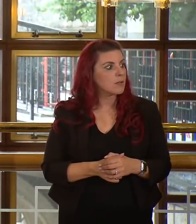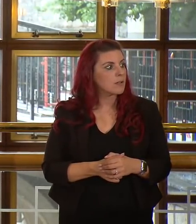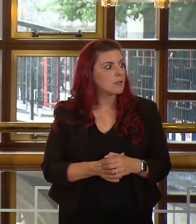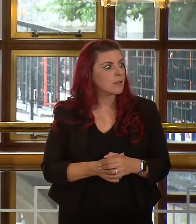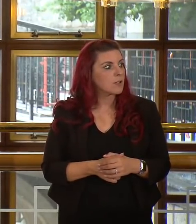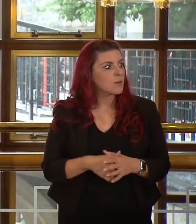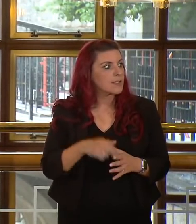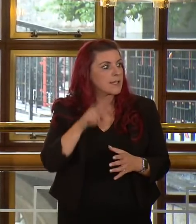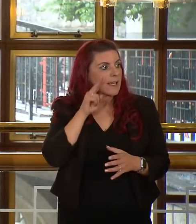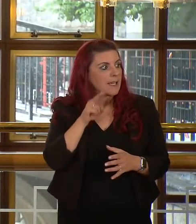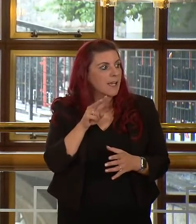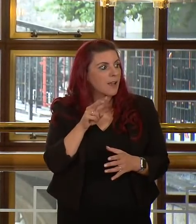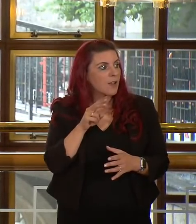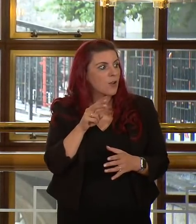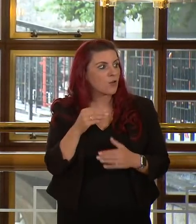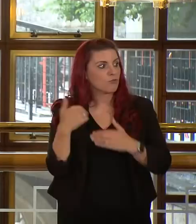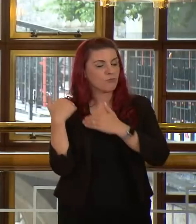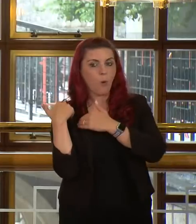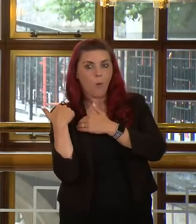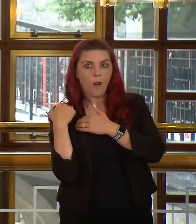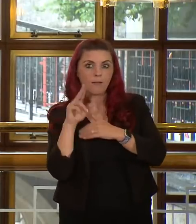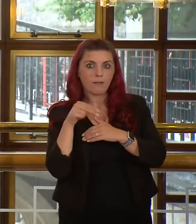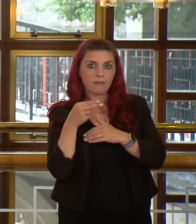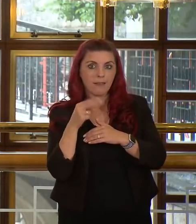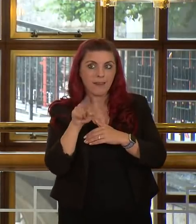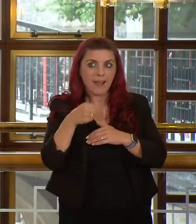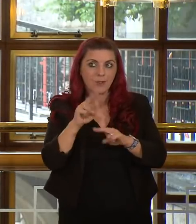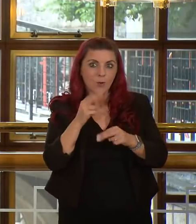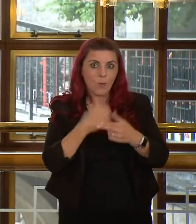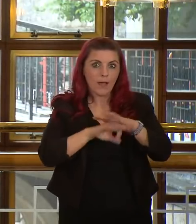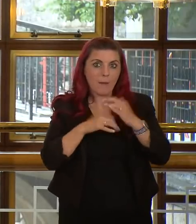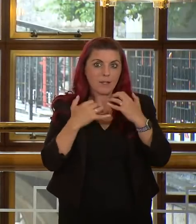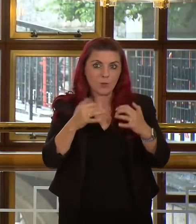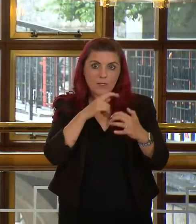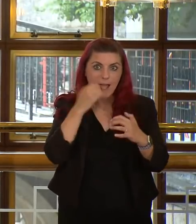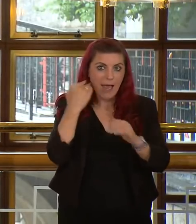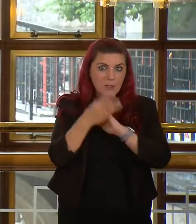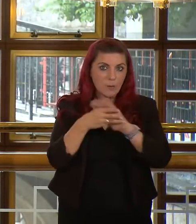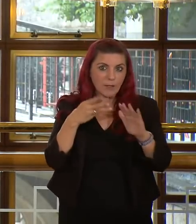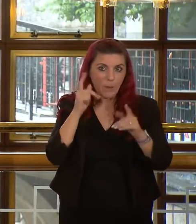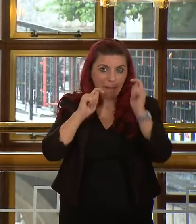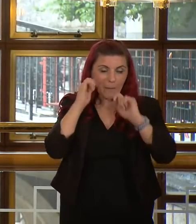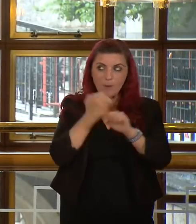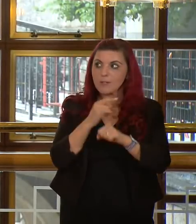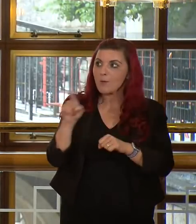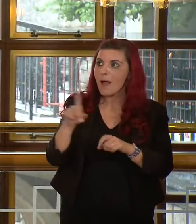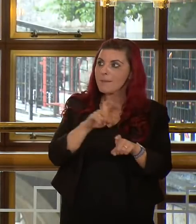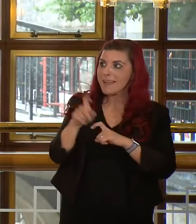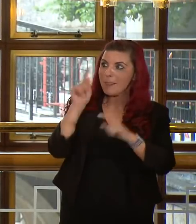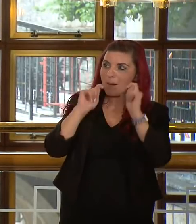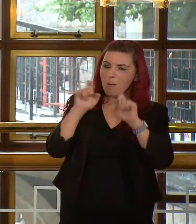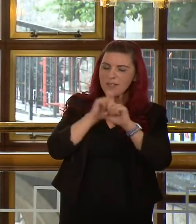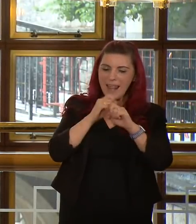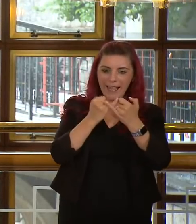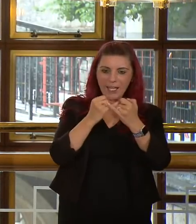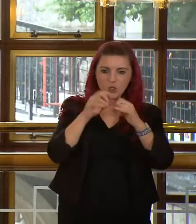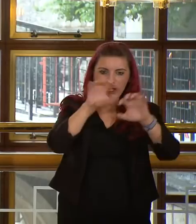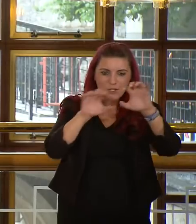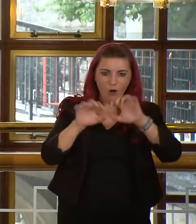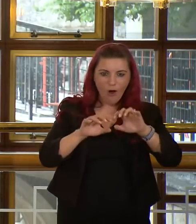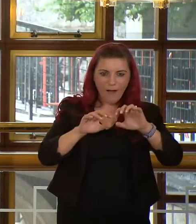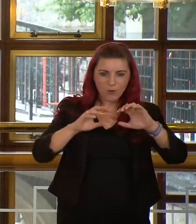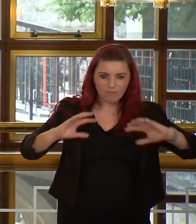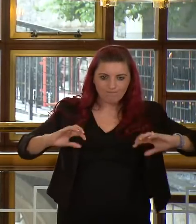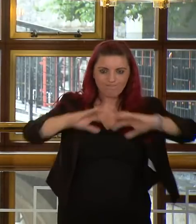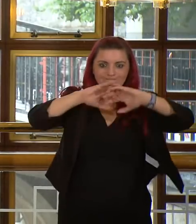told us last week or two you were still thinking about it. Any decision? I do, but it's a jigsaw, so it all has to come